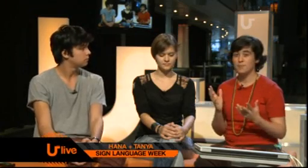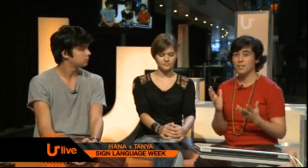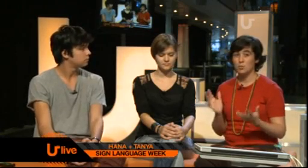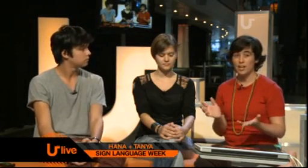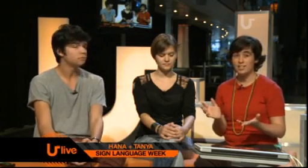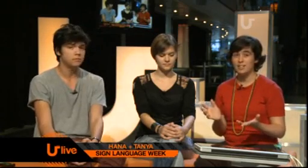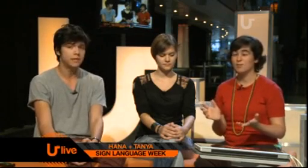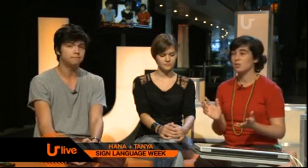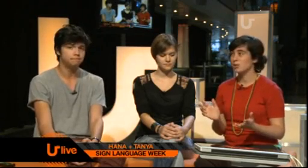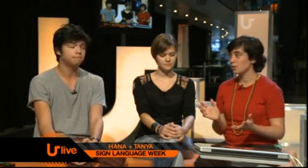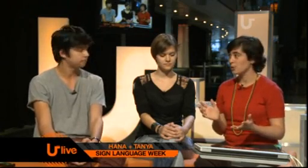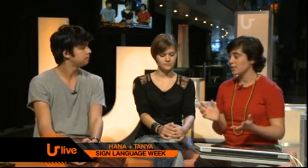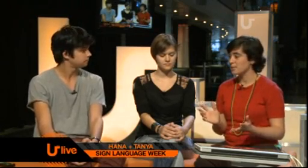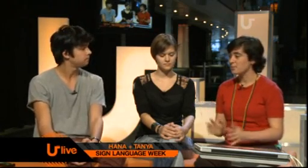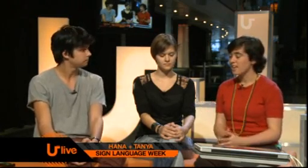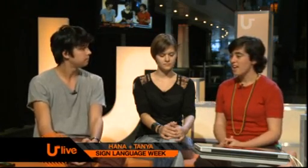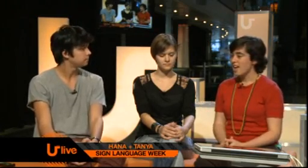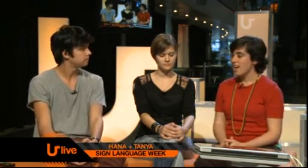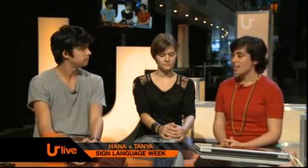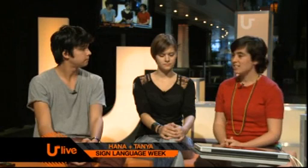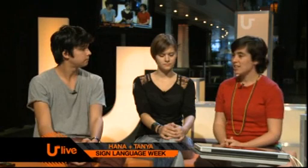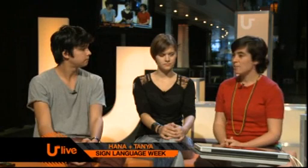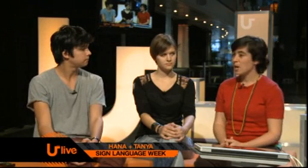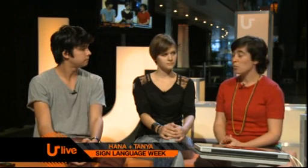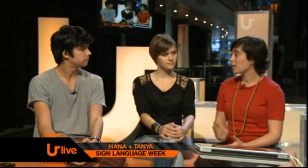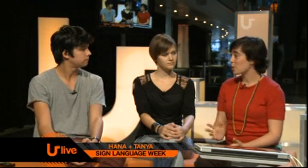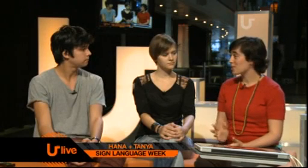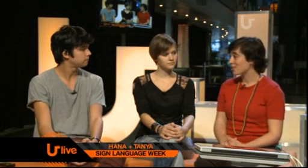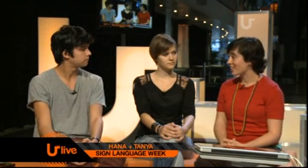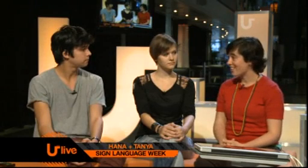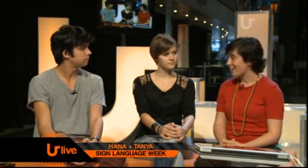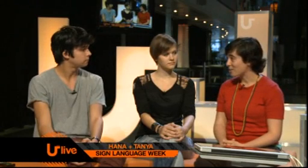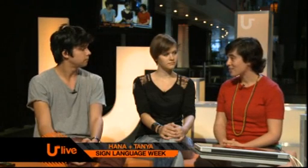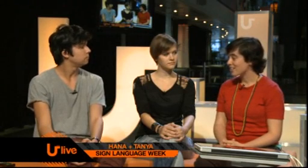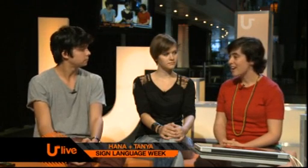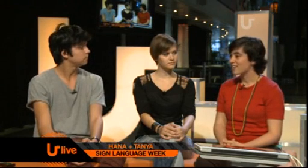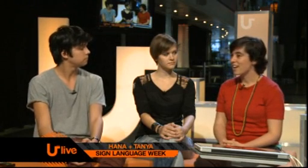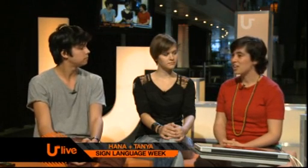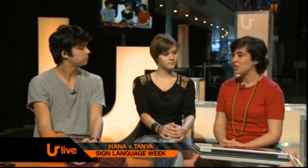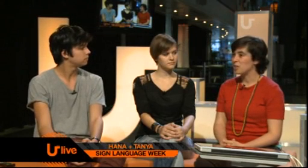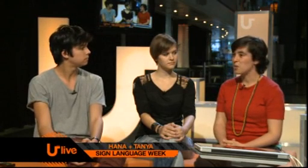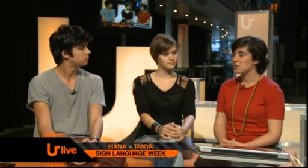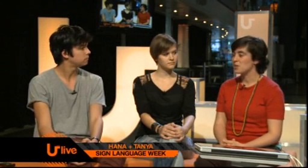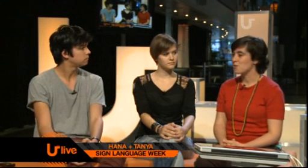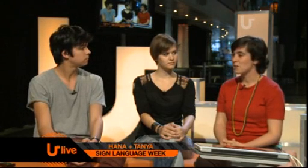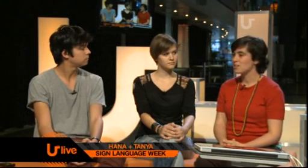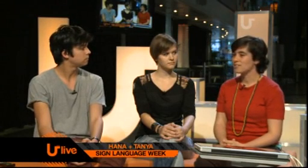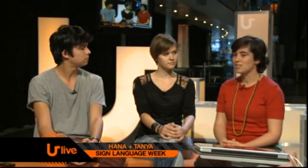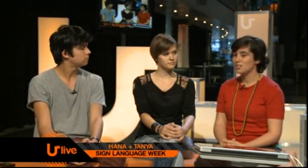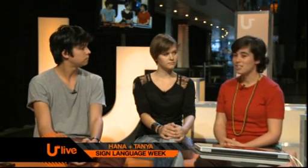in Wellington at Victoria University, and I really wanted to learn another language, and I had a look at what was on offer in New Zealand.